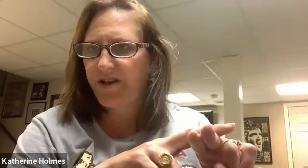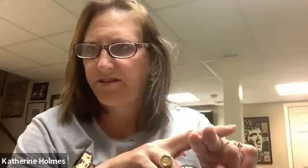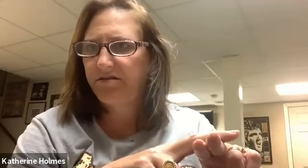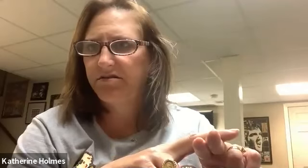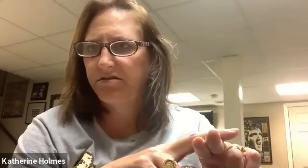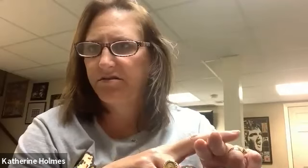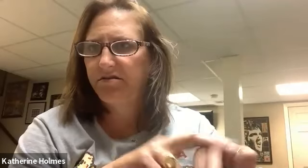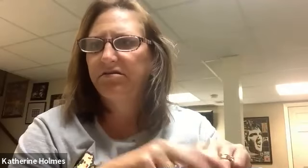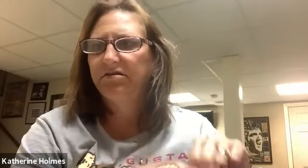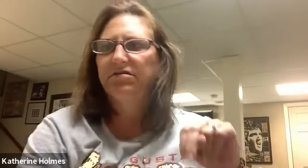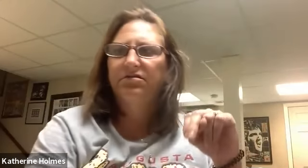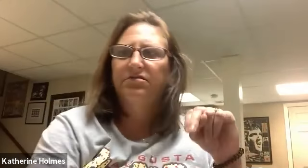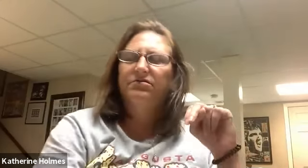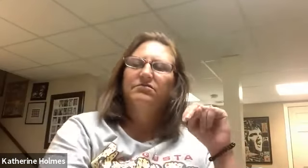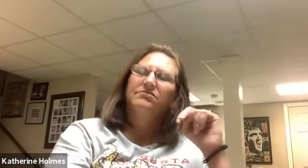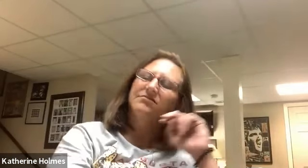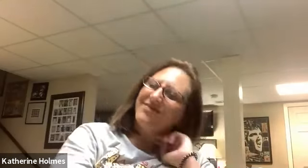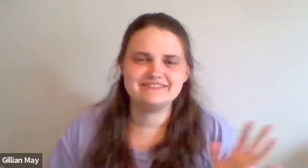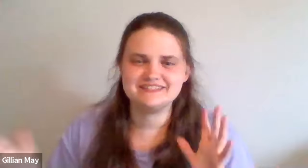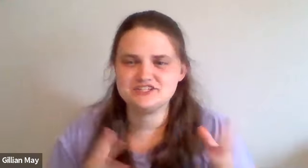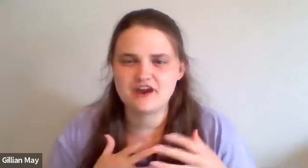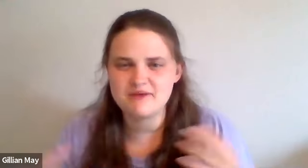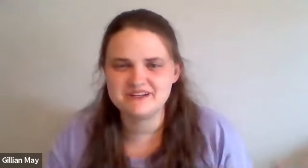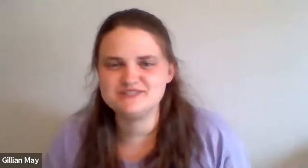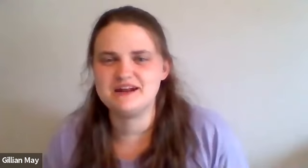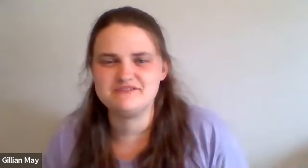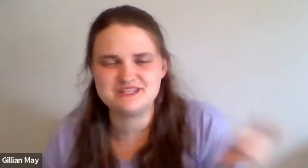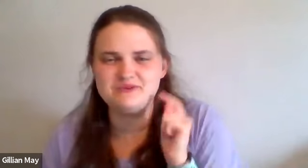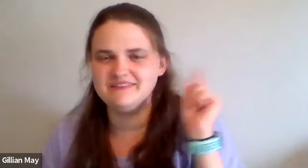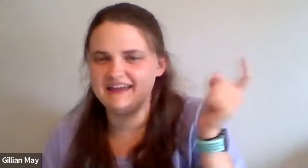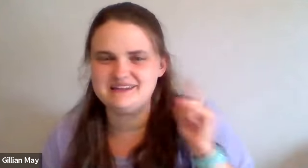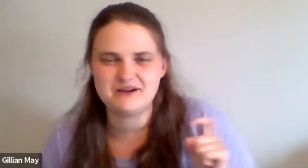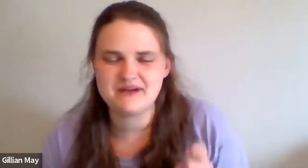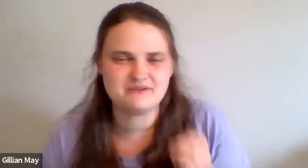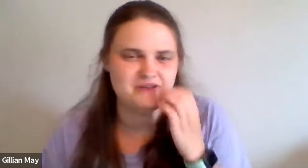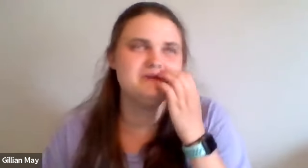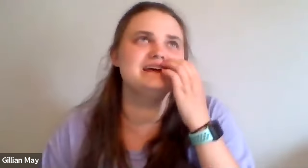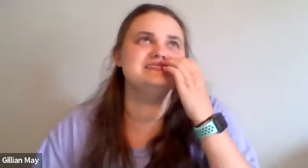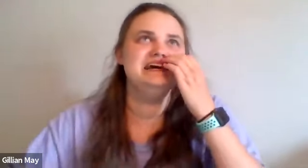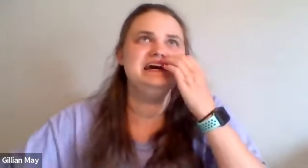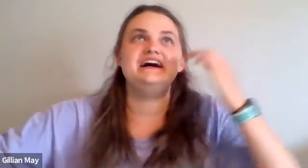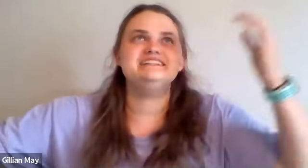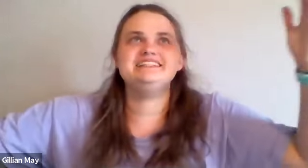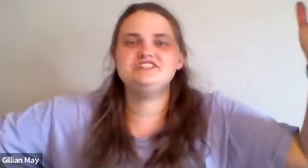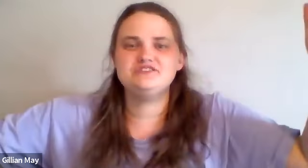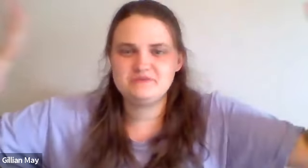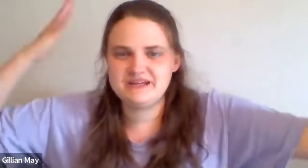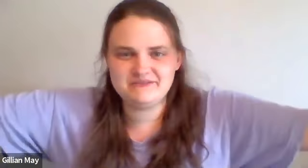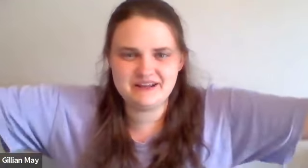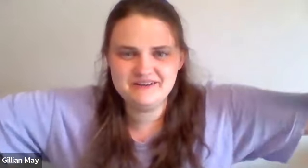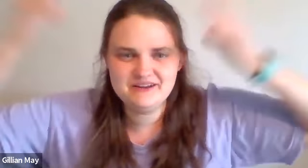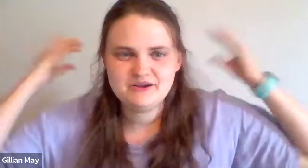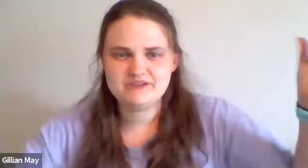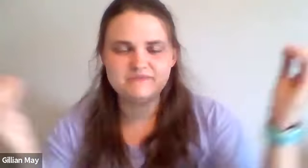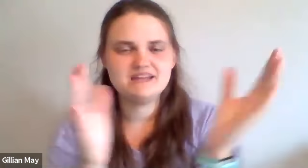twice. Oh, yes. Sorry, that's like the teacher happiness whenever someone like can come back with, oh yes, I did teach you. We've made